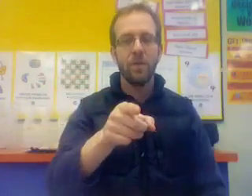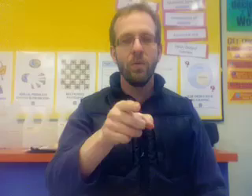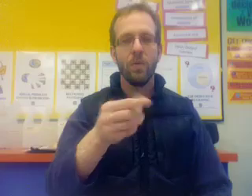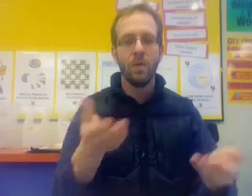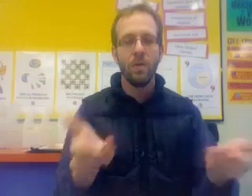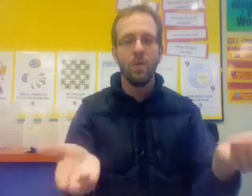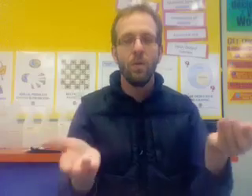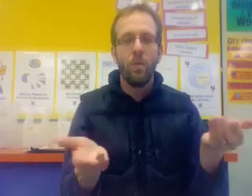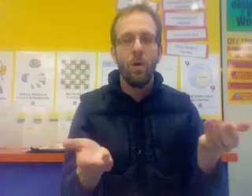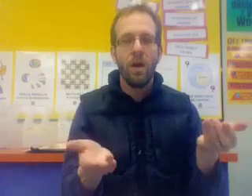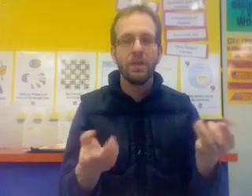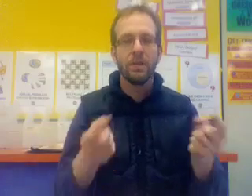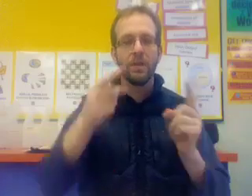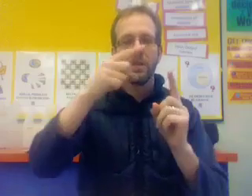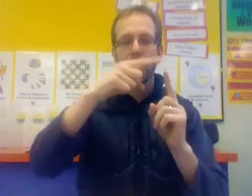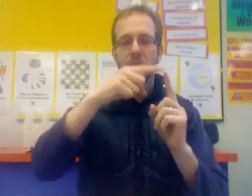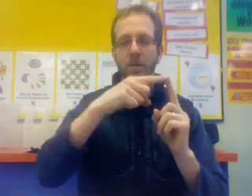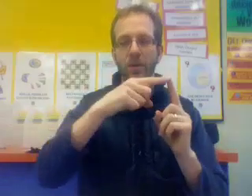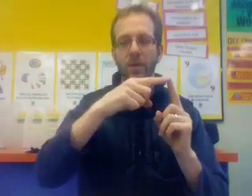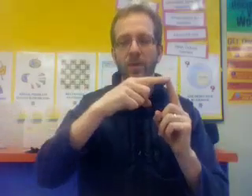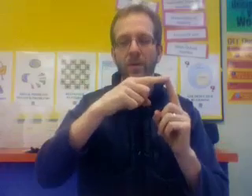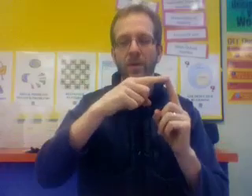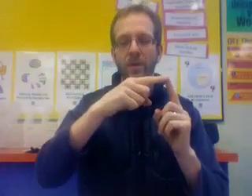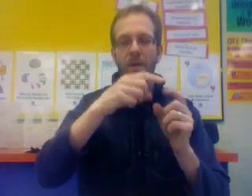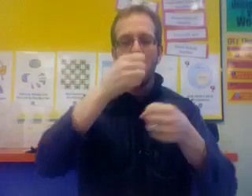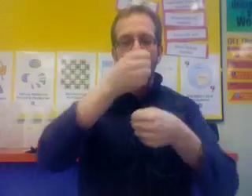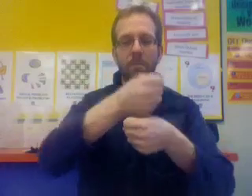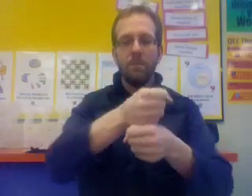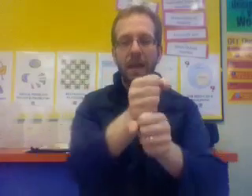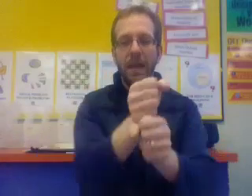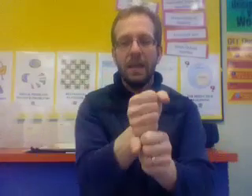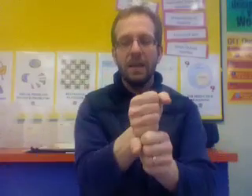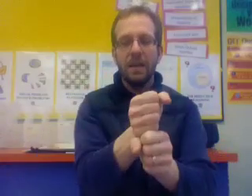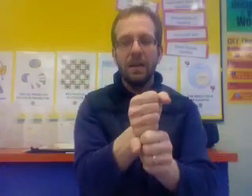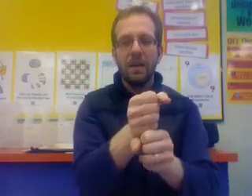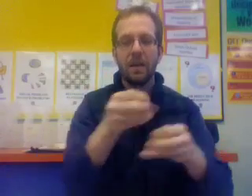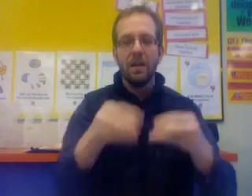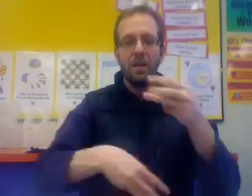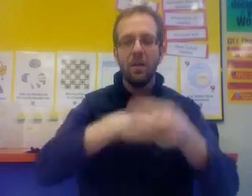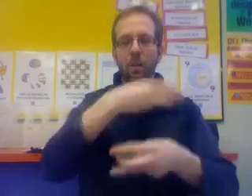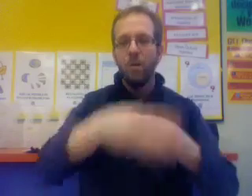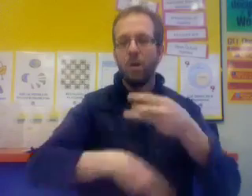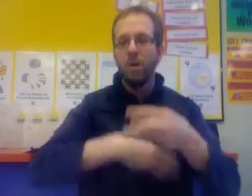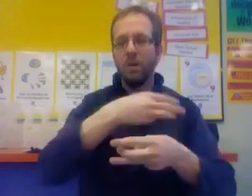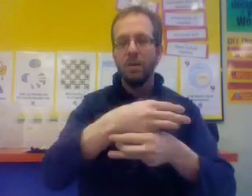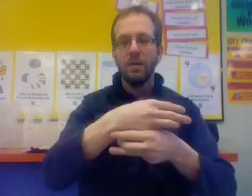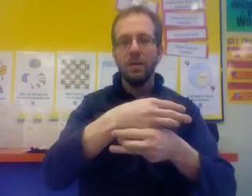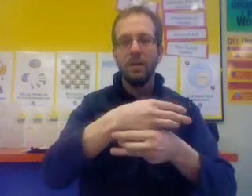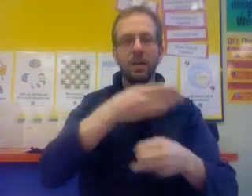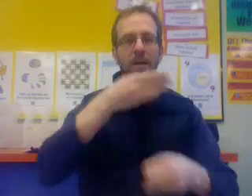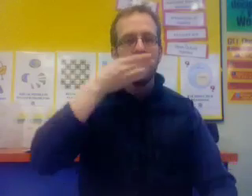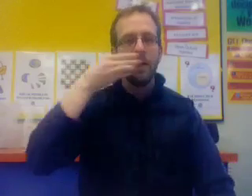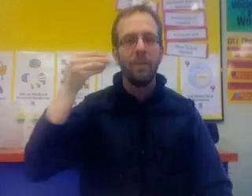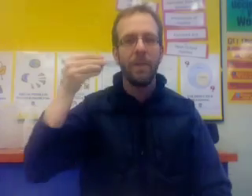you want to make the world a